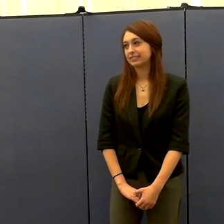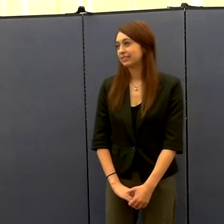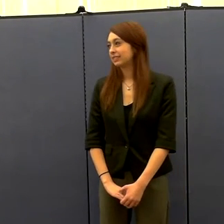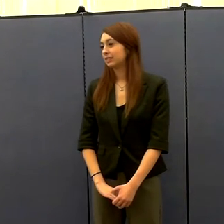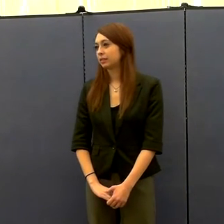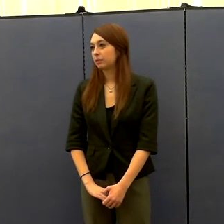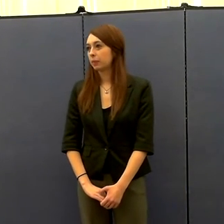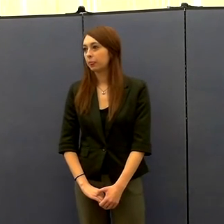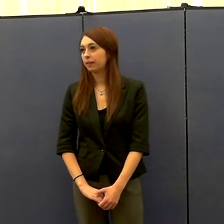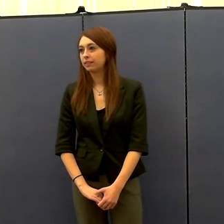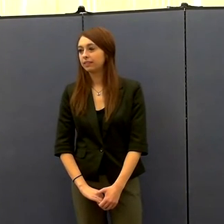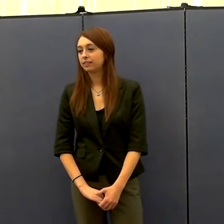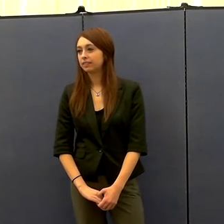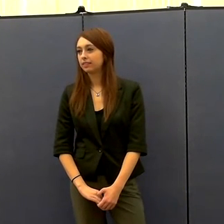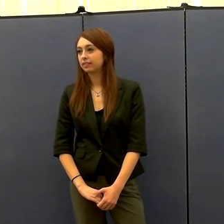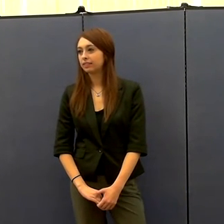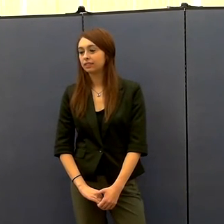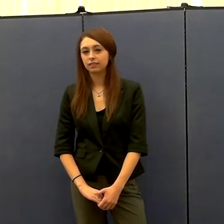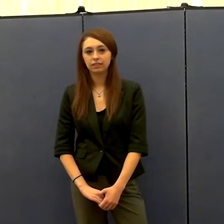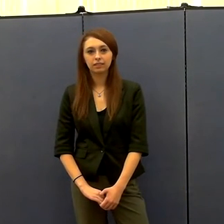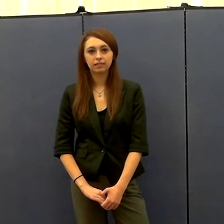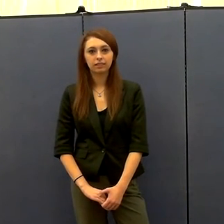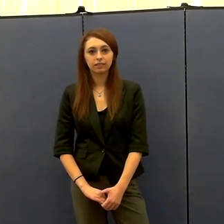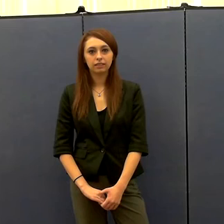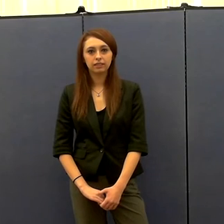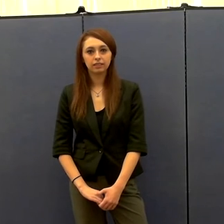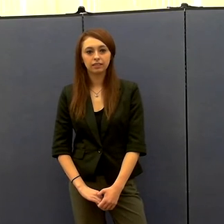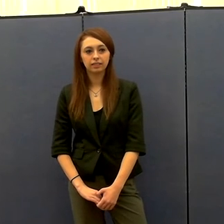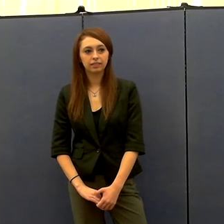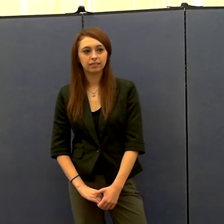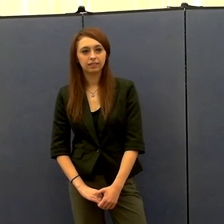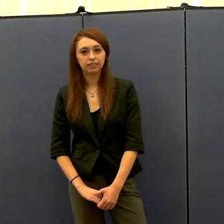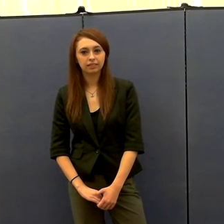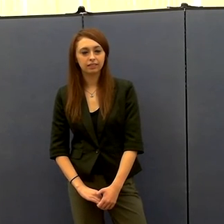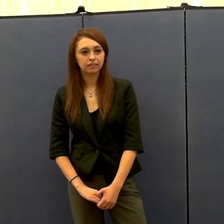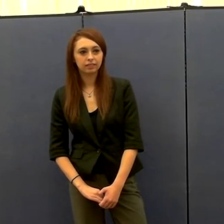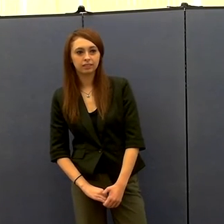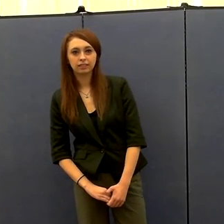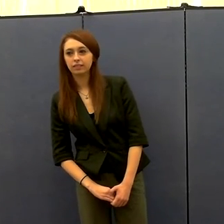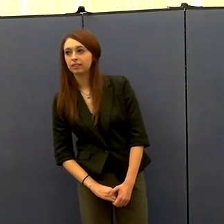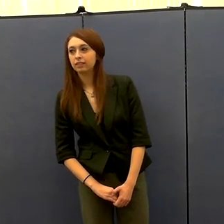Can you guys pause? That's pretty pause. We should pause. Yep.